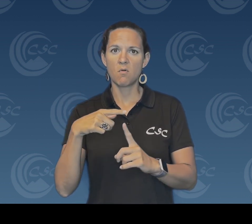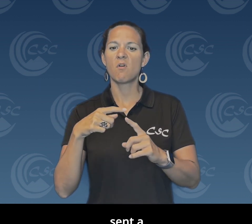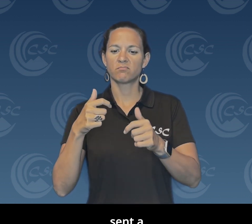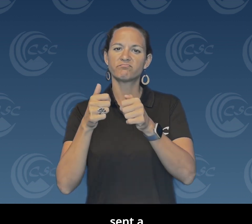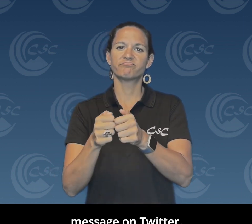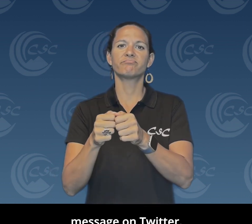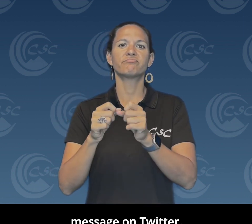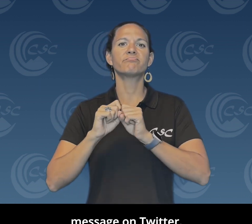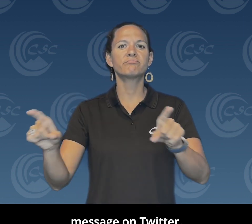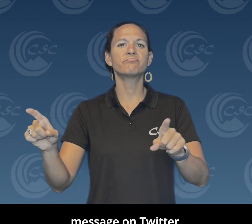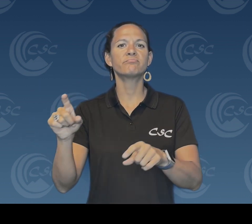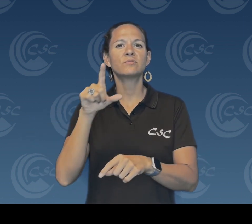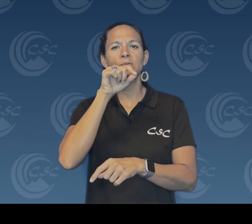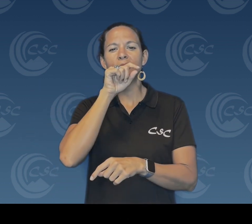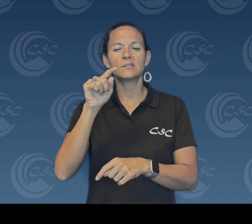sent a message on Twitter,